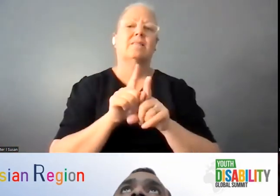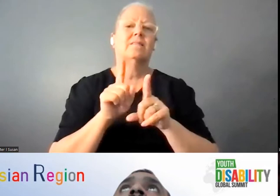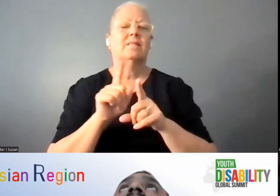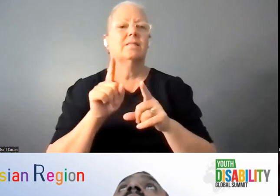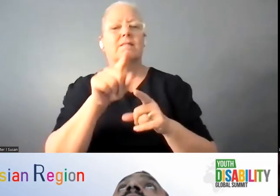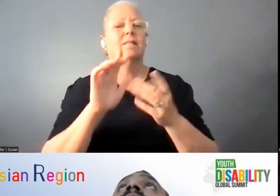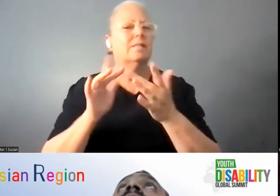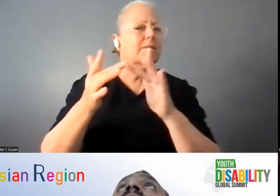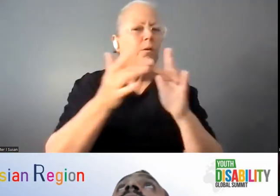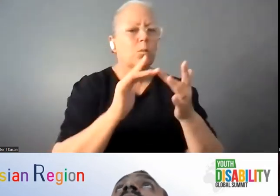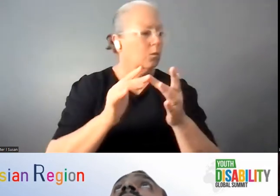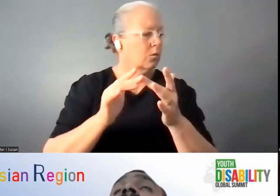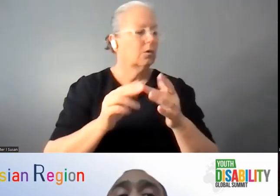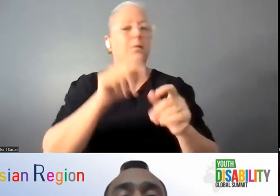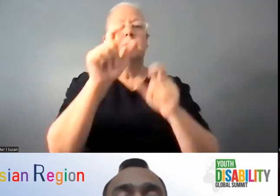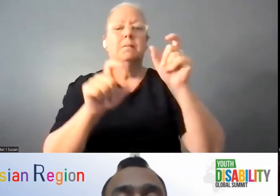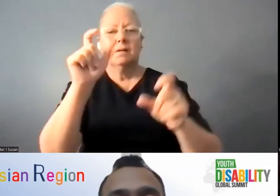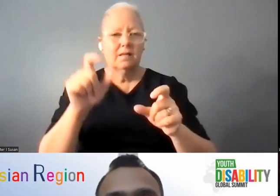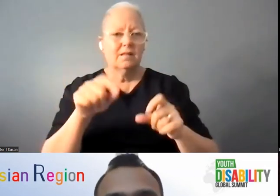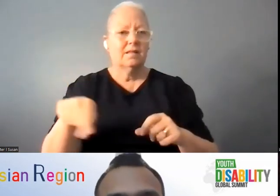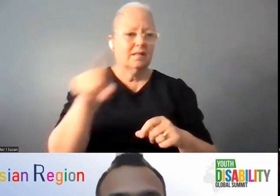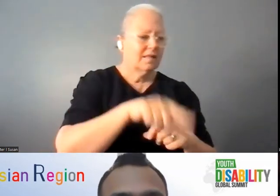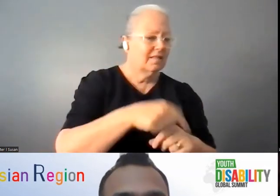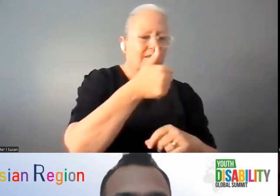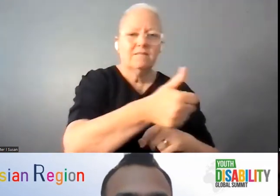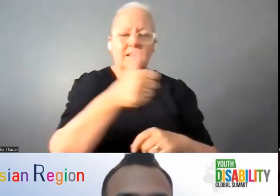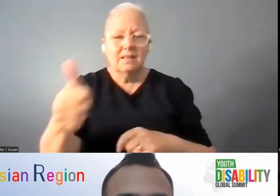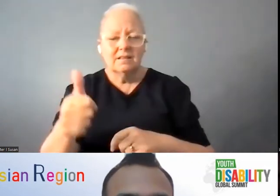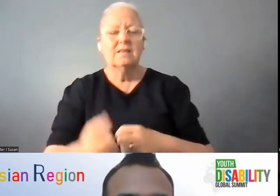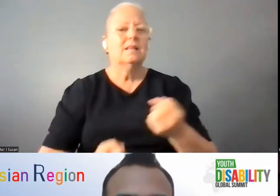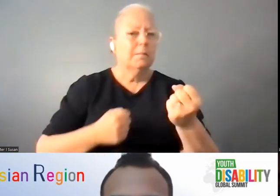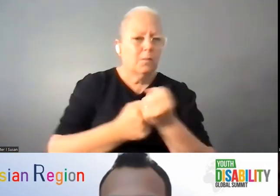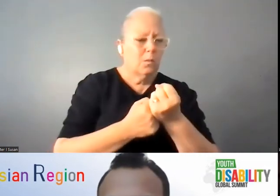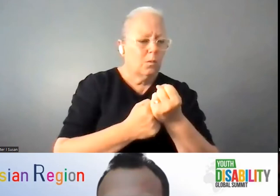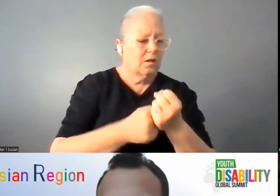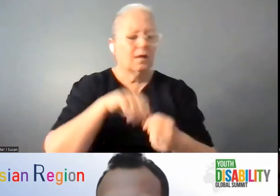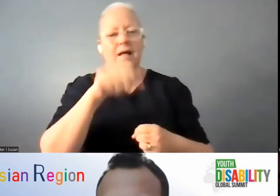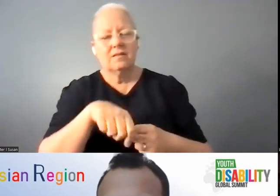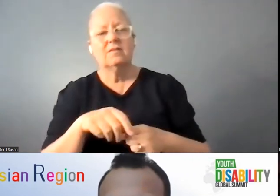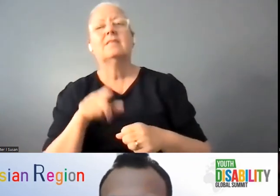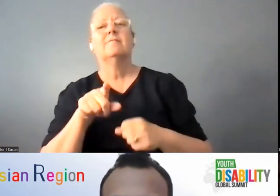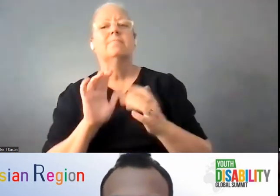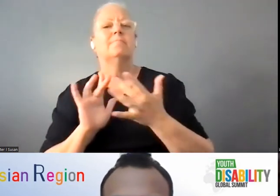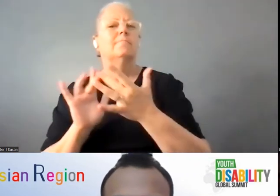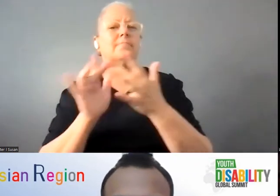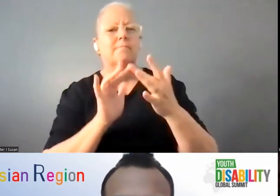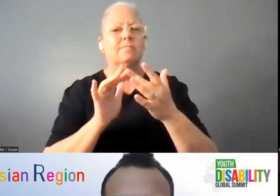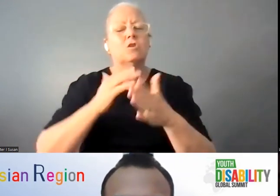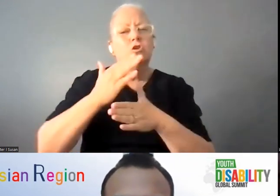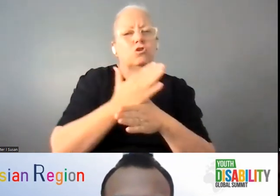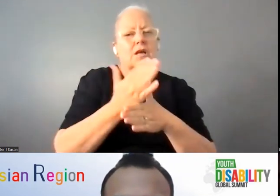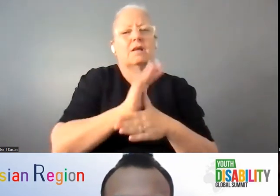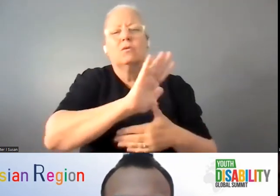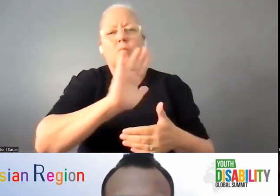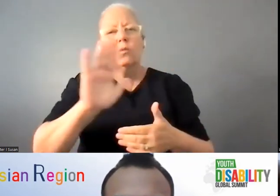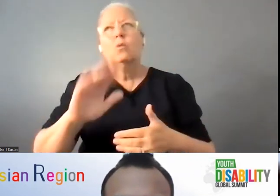these young people with their own independent peer-led support group, you know, and connecting, sharing their own challenges with